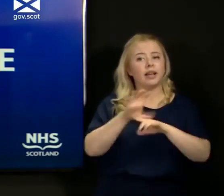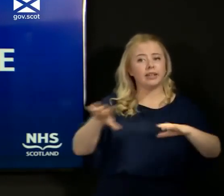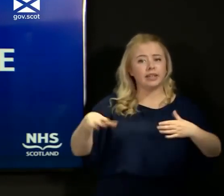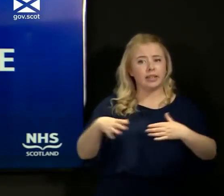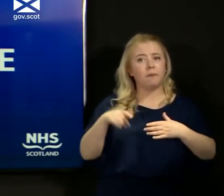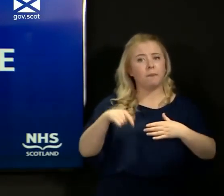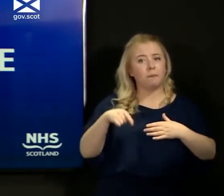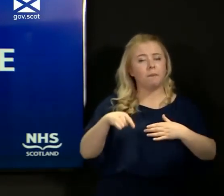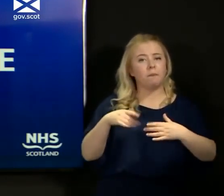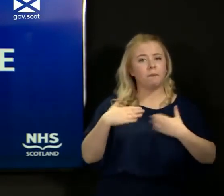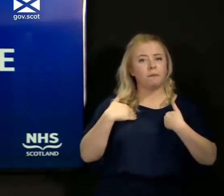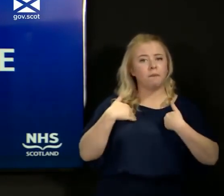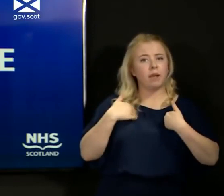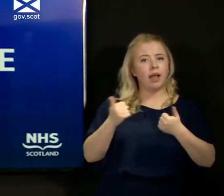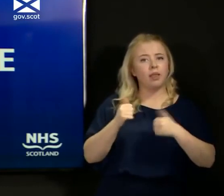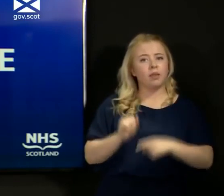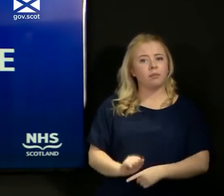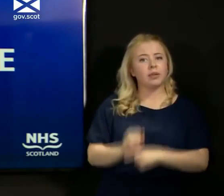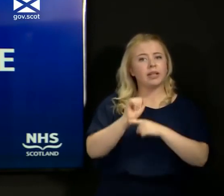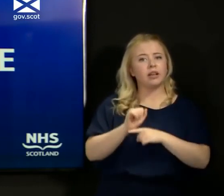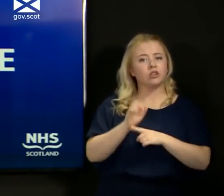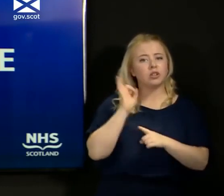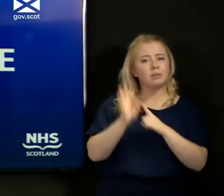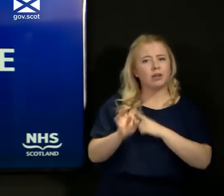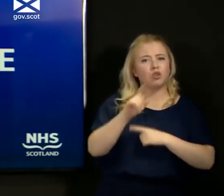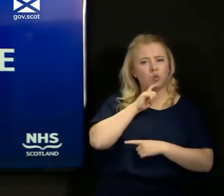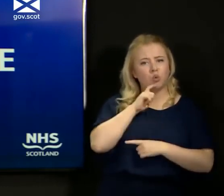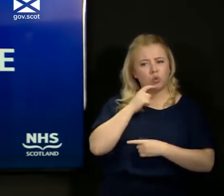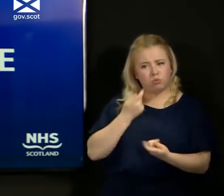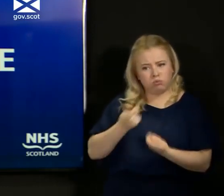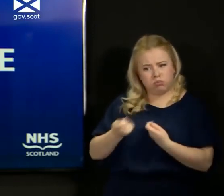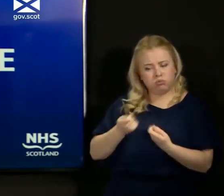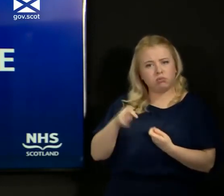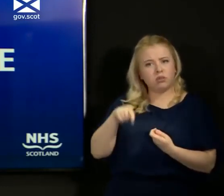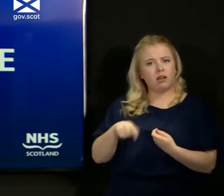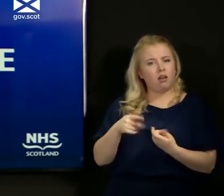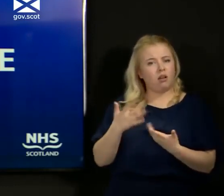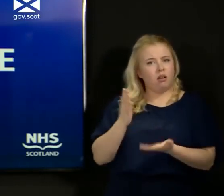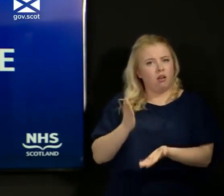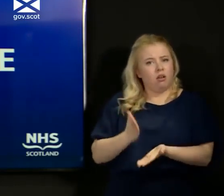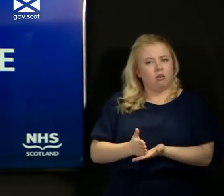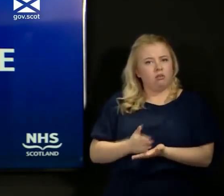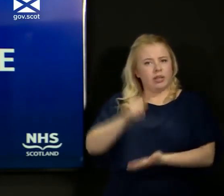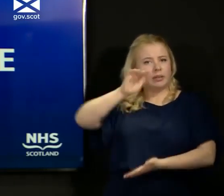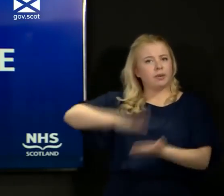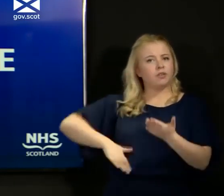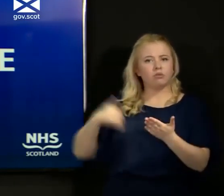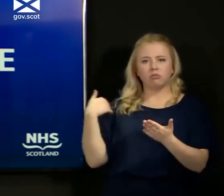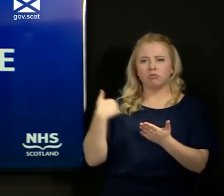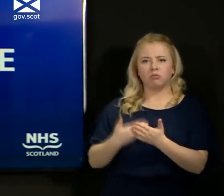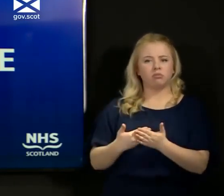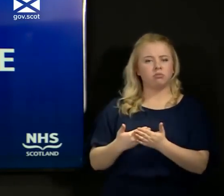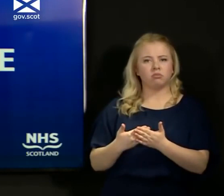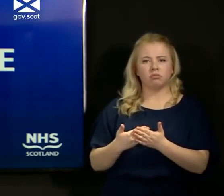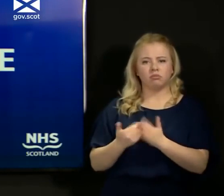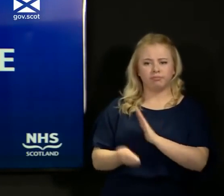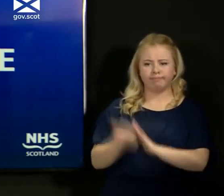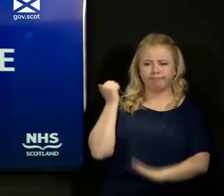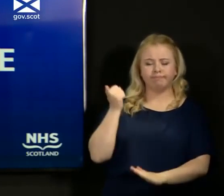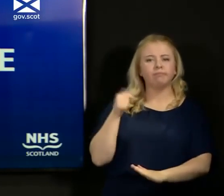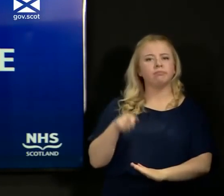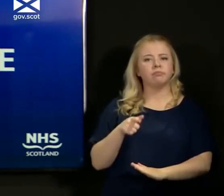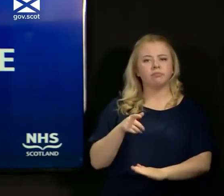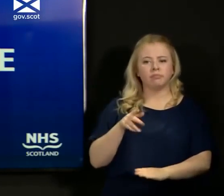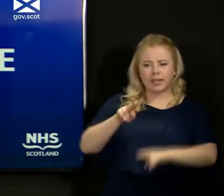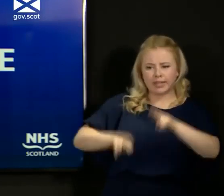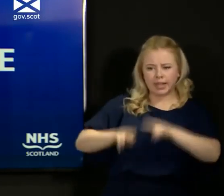health protection specialists who are behind these are very experienced in assessing the individual risk